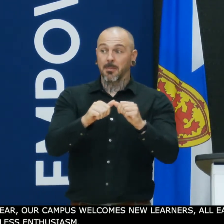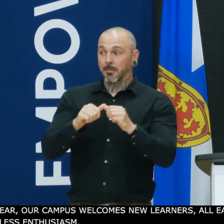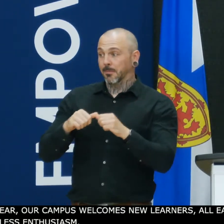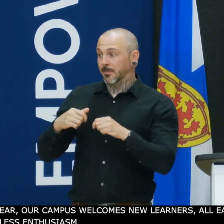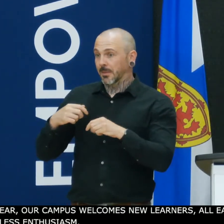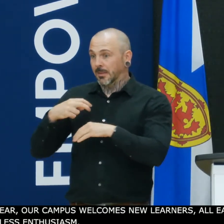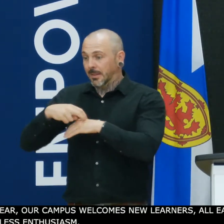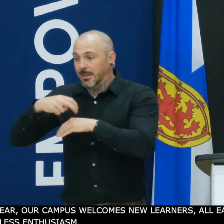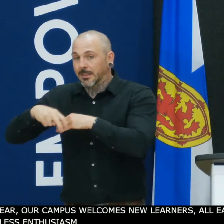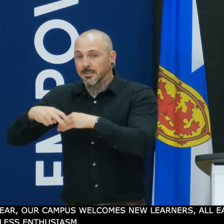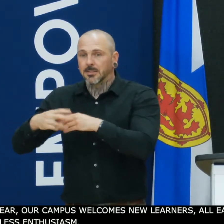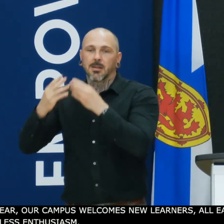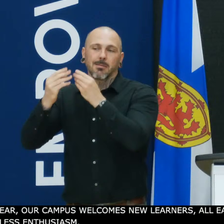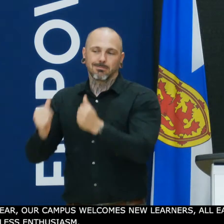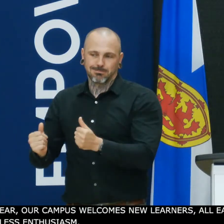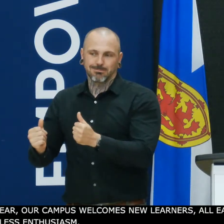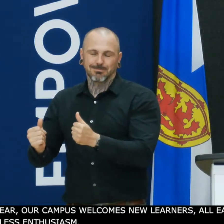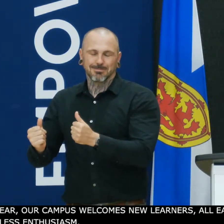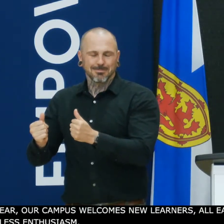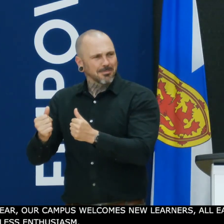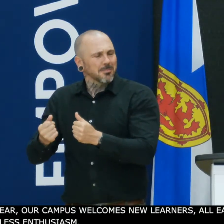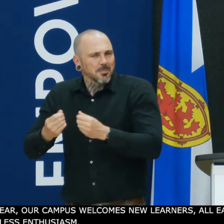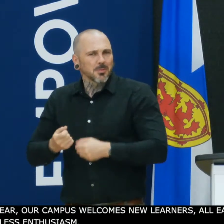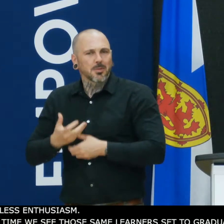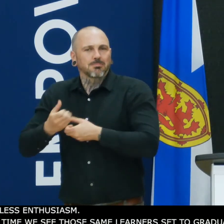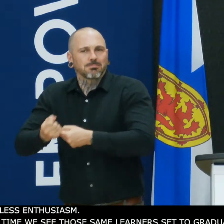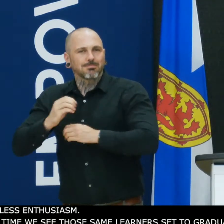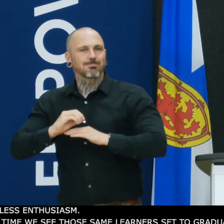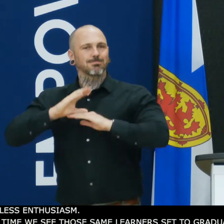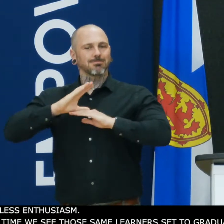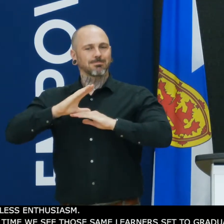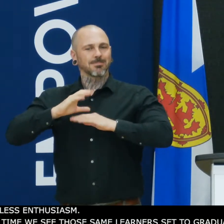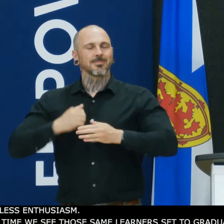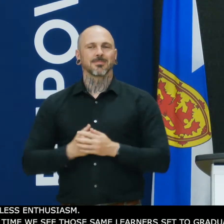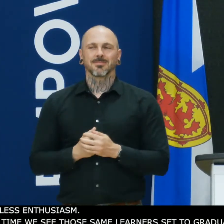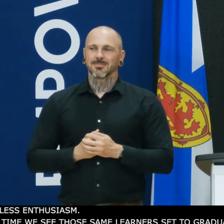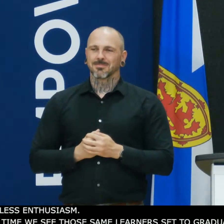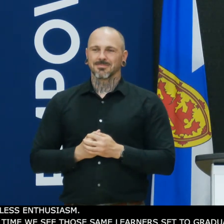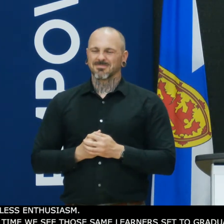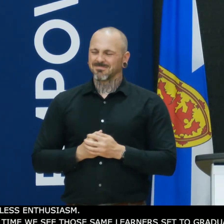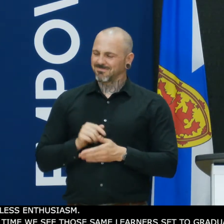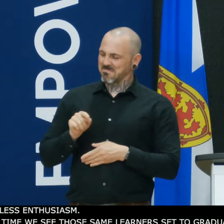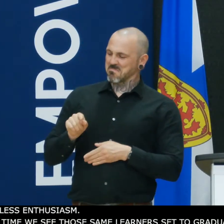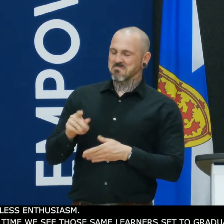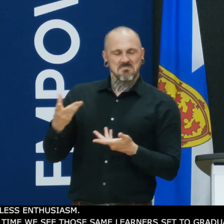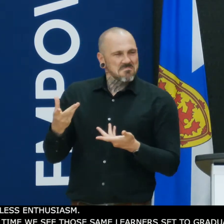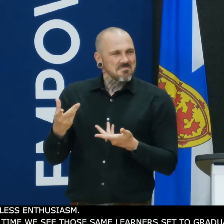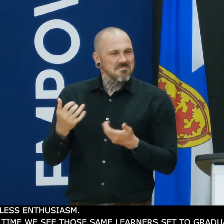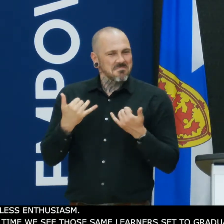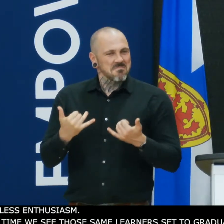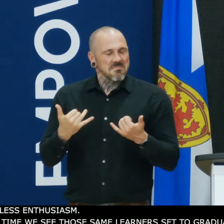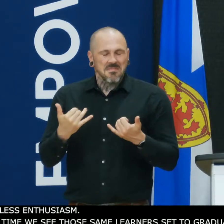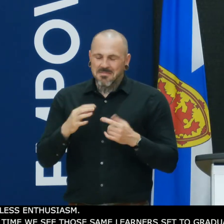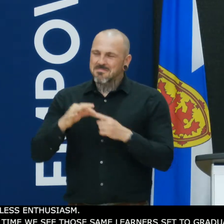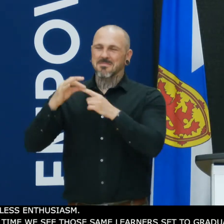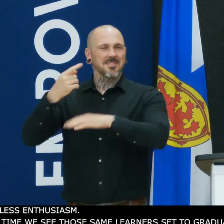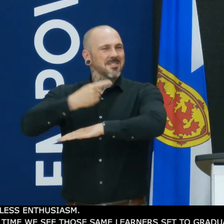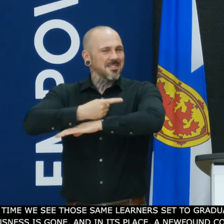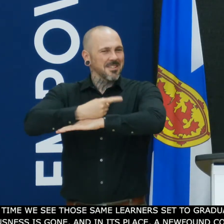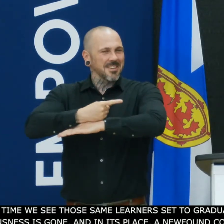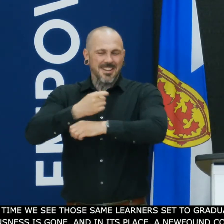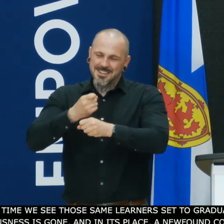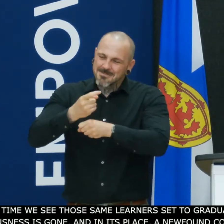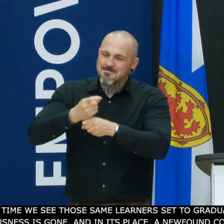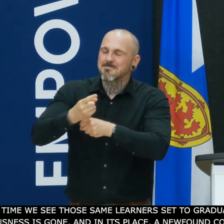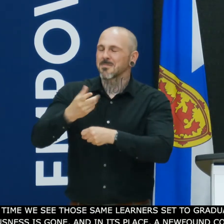place, a newfound confidence emerges. That's what makes this day and this month the most wonderful time of the